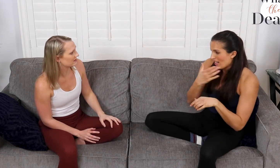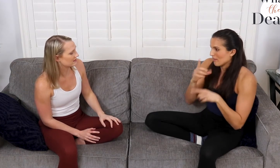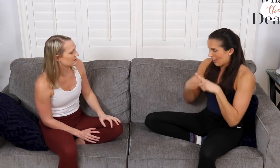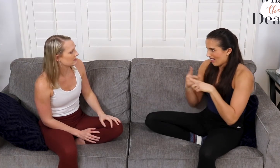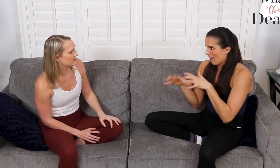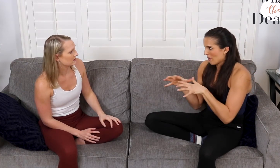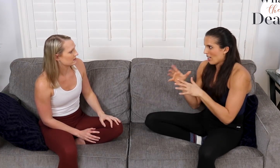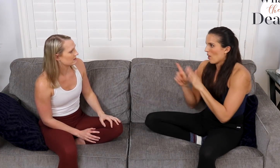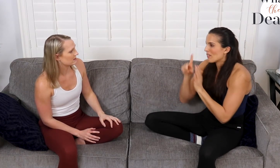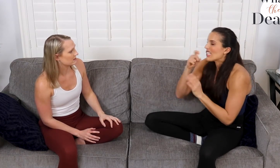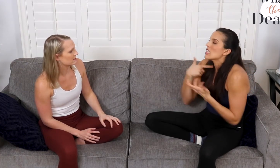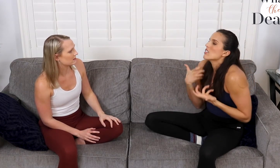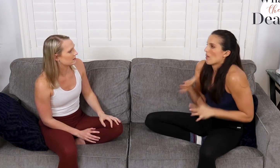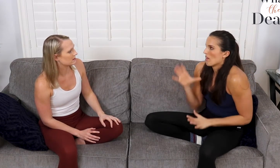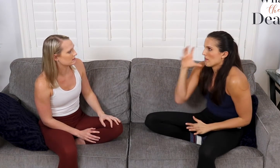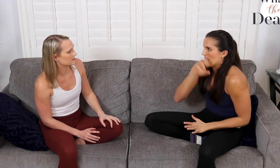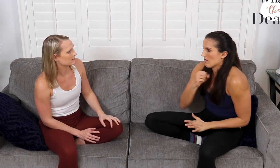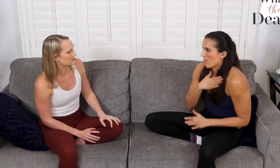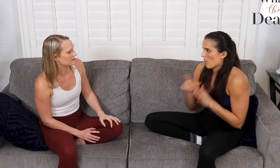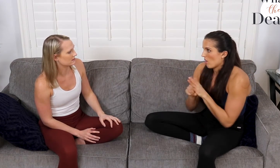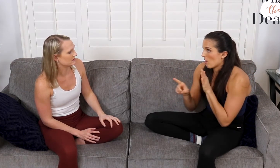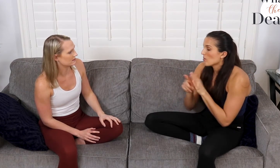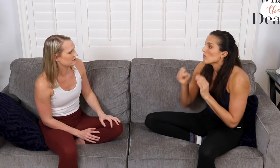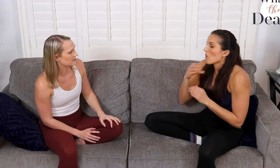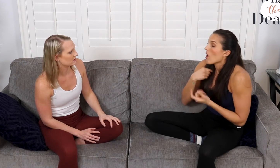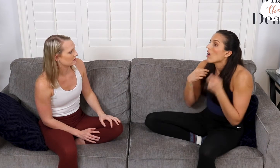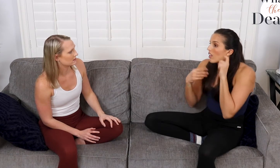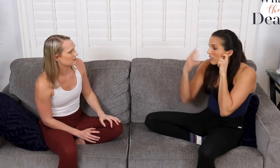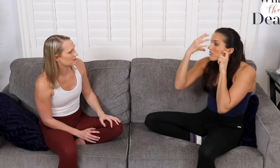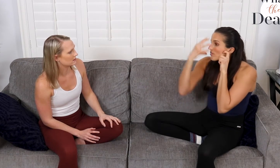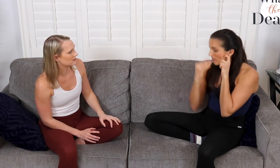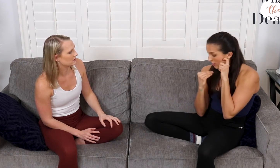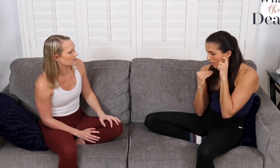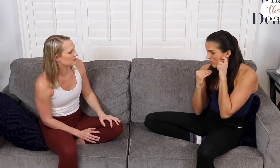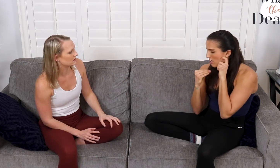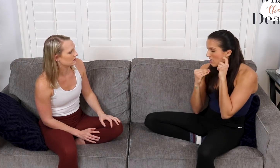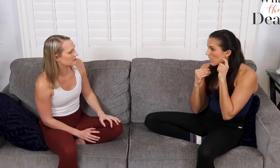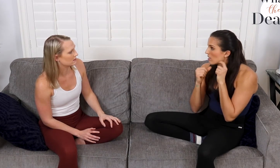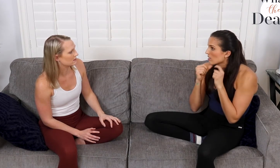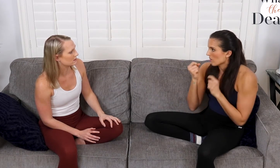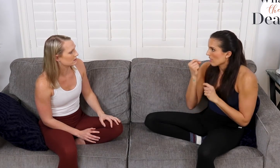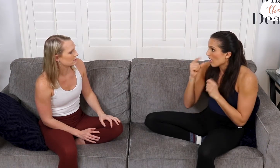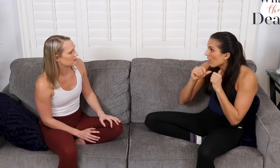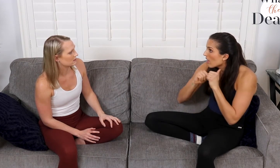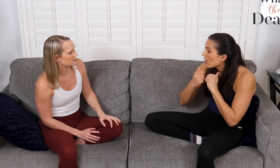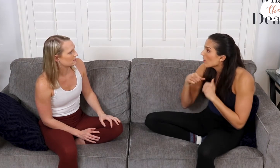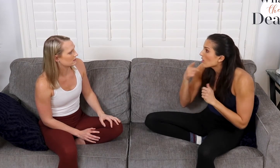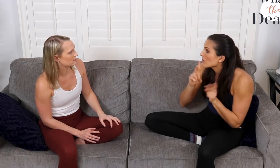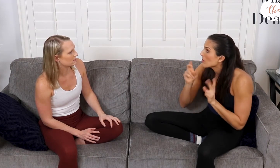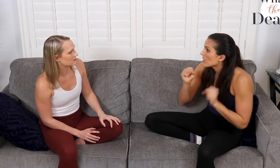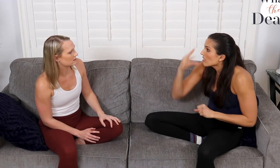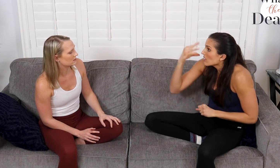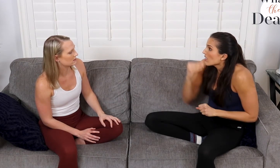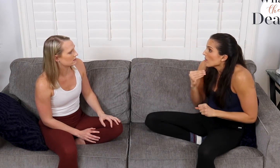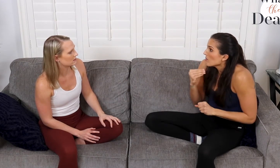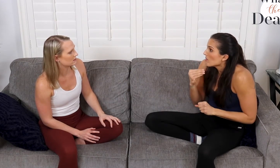less powerful, which might be good. Do you sleep through that sometimes? No, not yet. It hasn't happened, but I'll keep that in mind